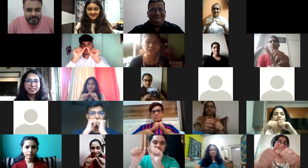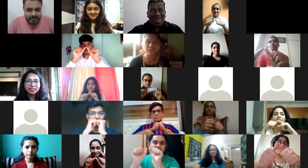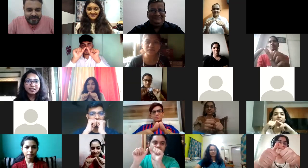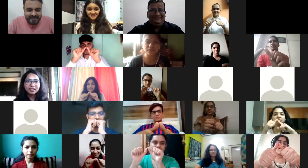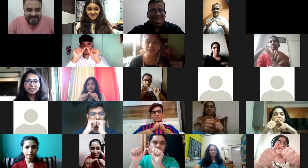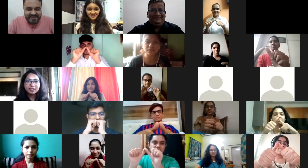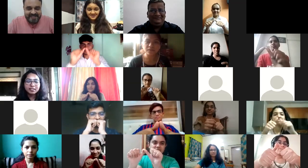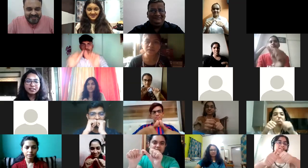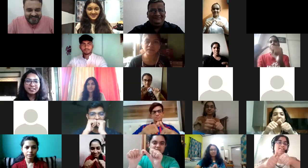it.